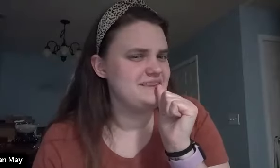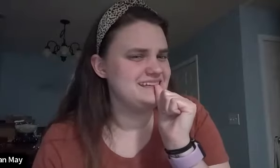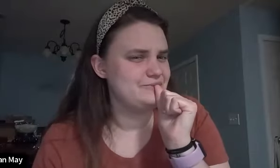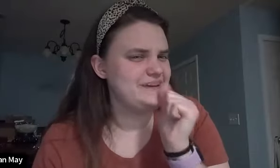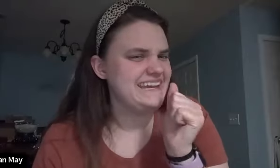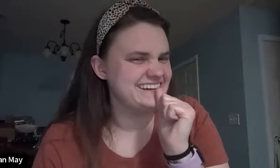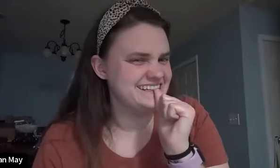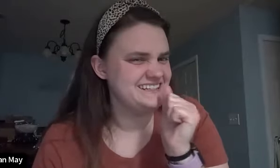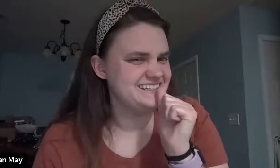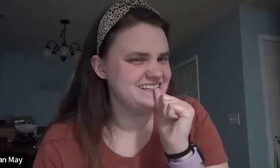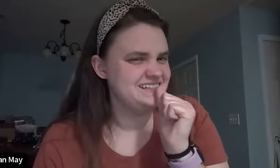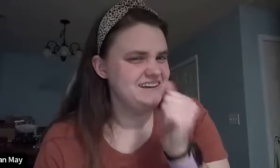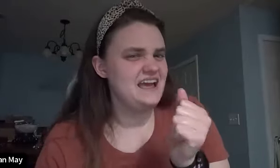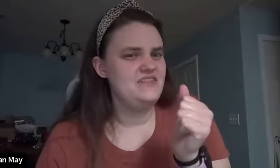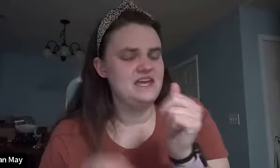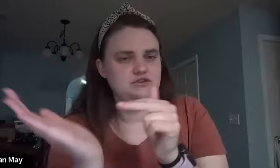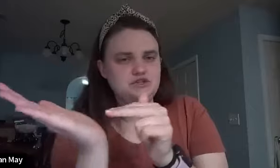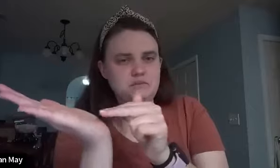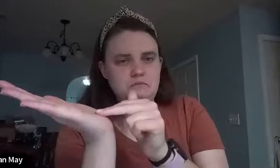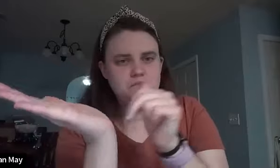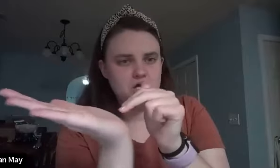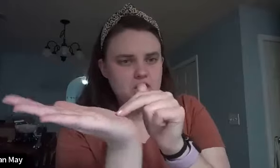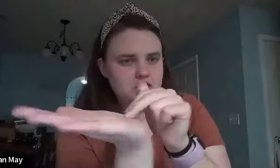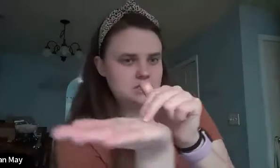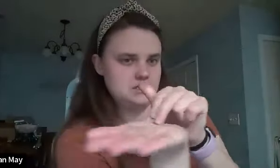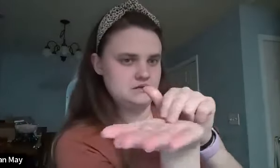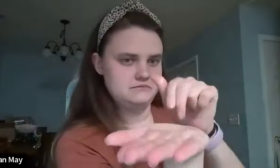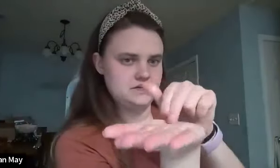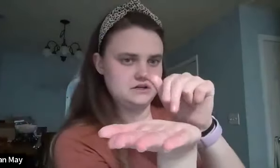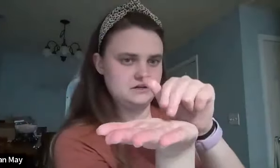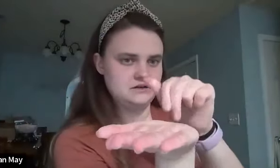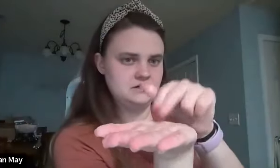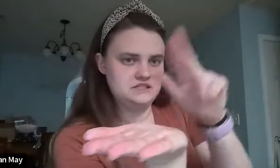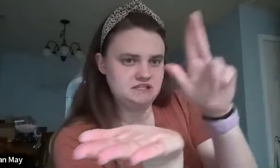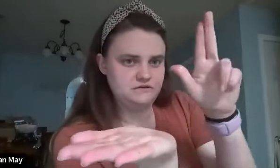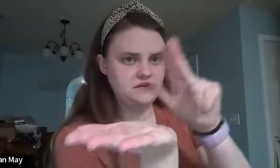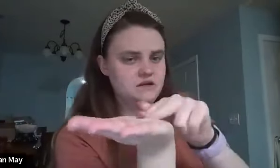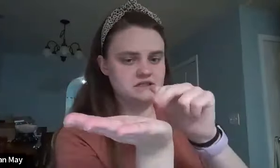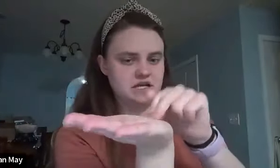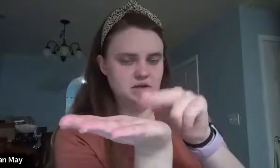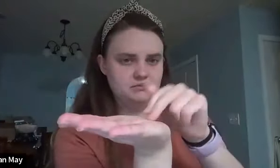that's peanut. And then you do butter. It's like 2 fingers and you